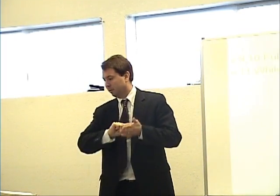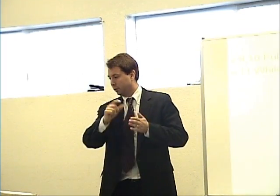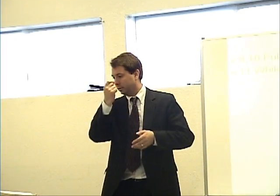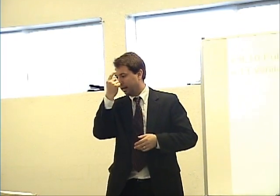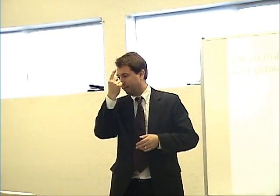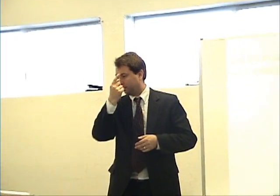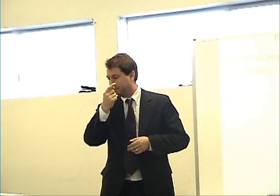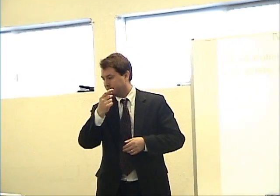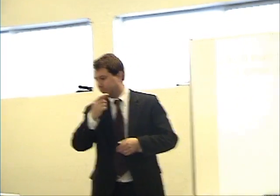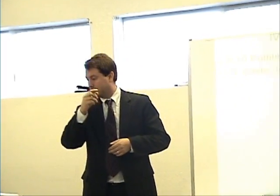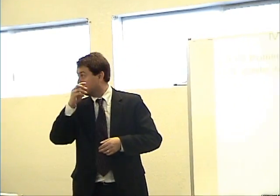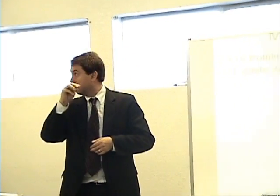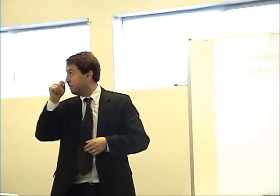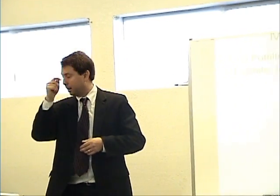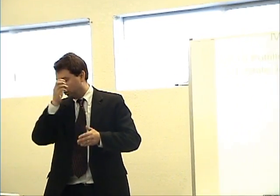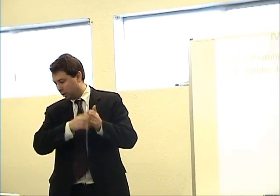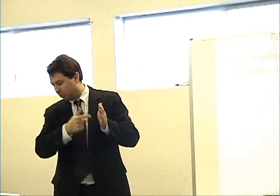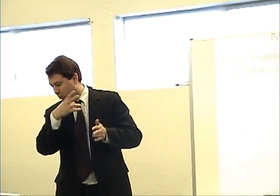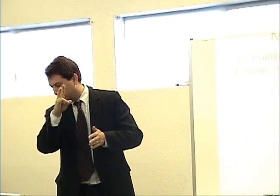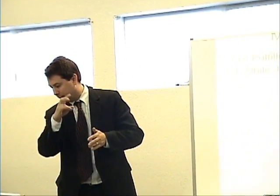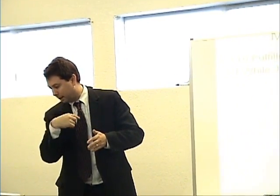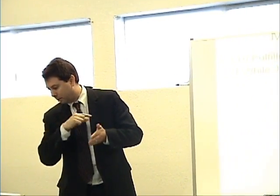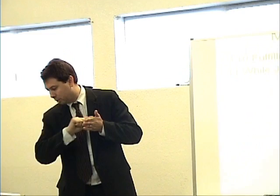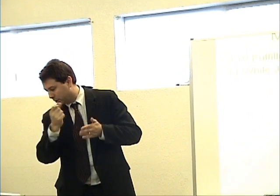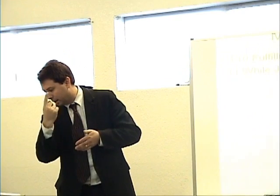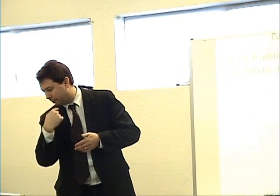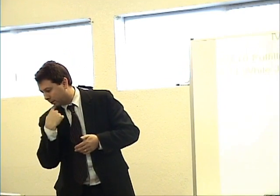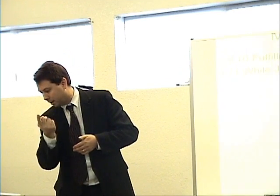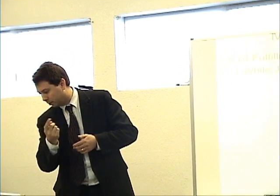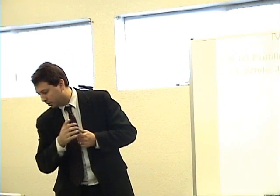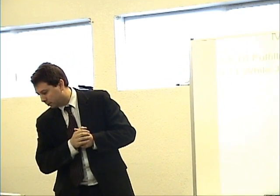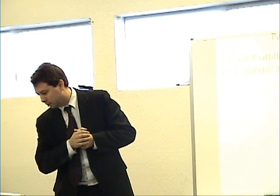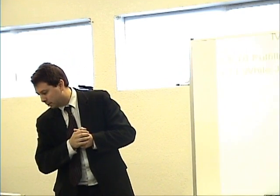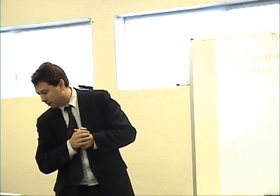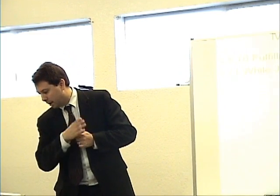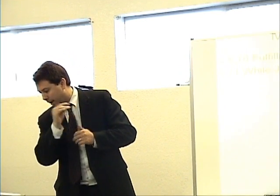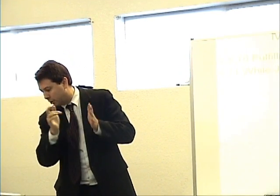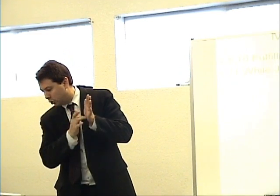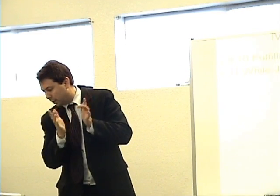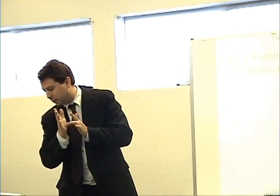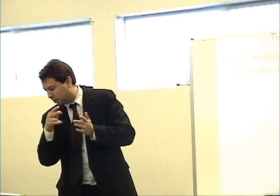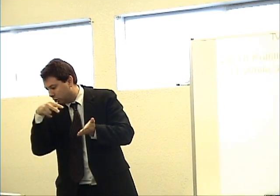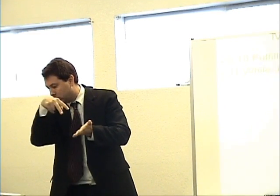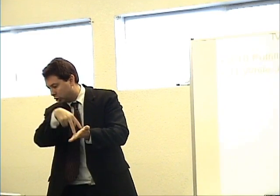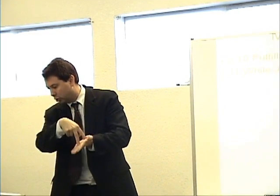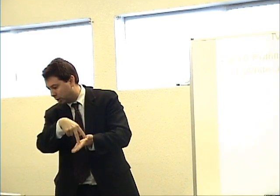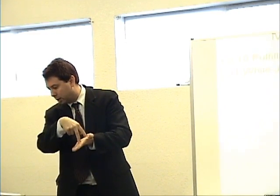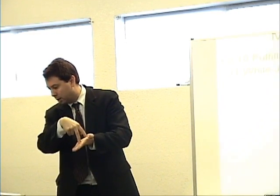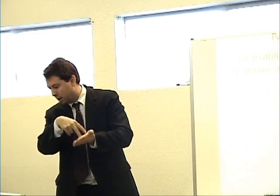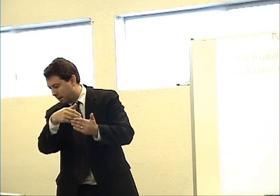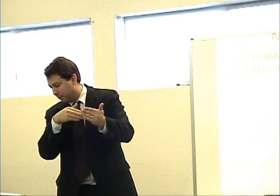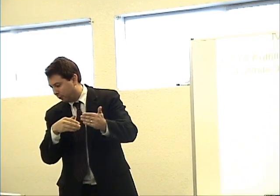Verse 11. Matthew chapter 27, verse 11 tells, and Jesus stood